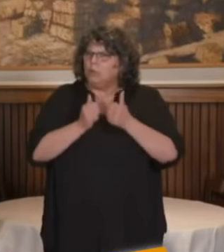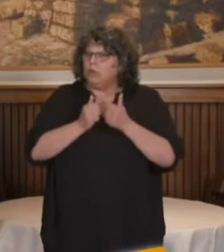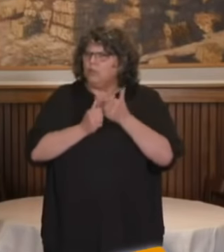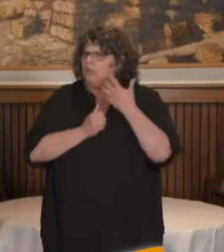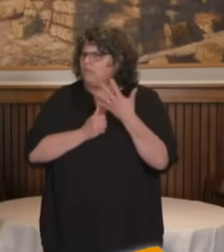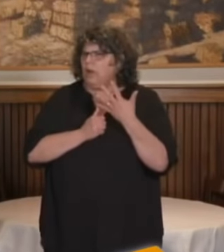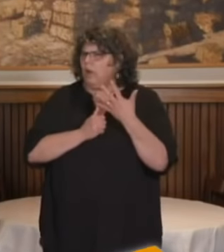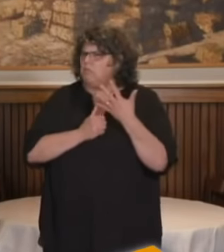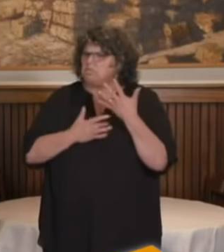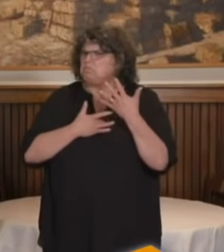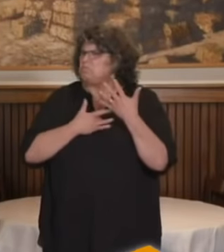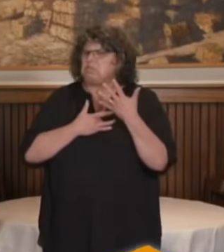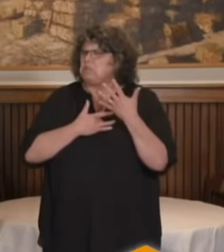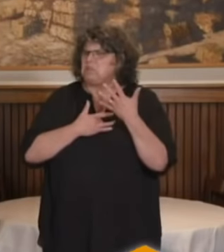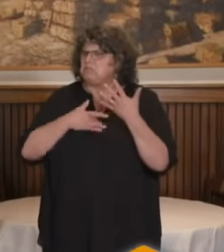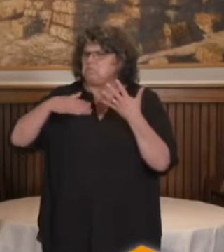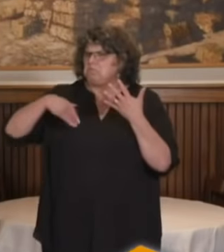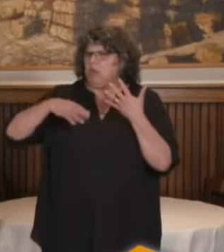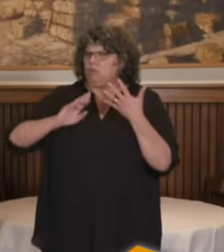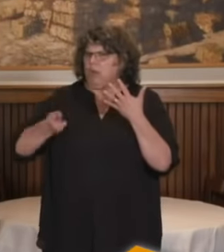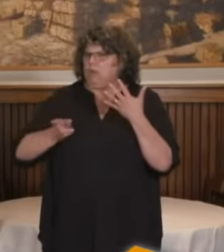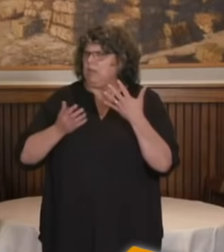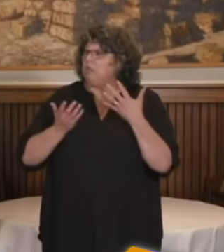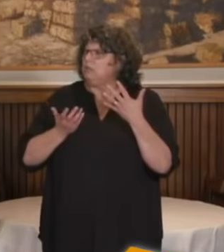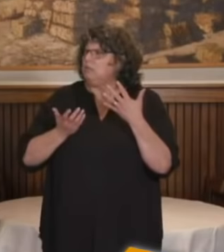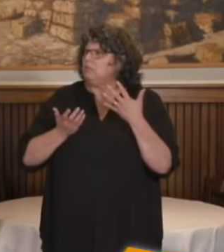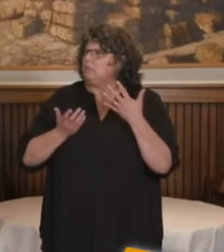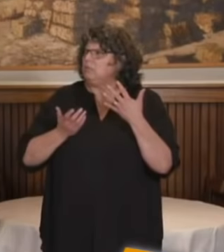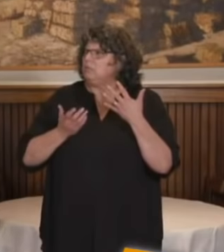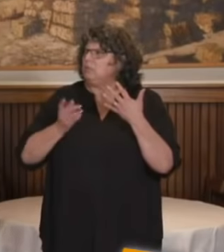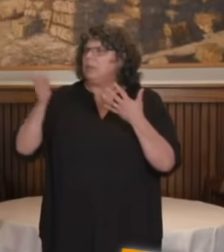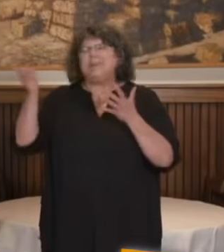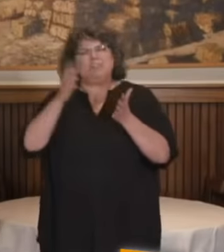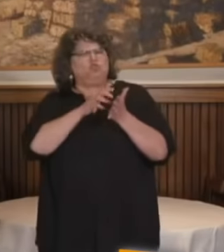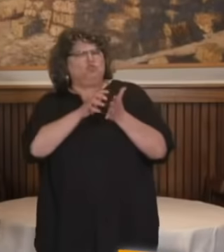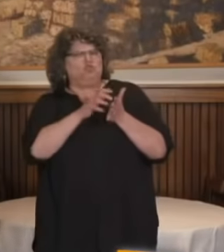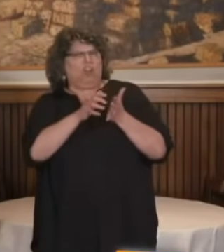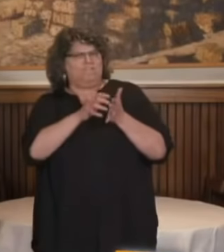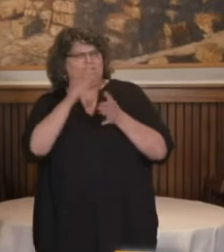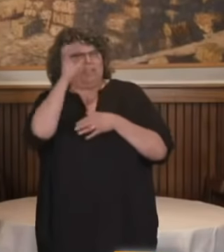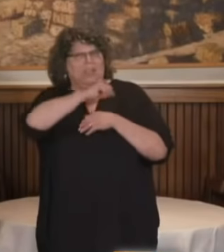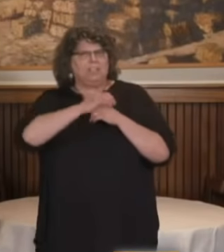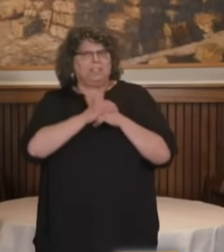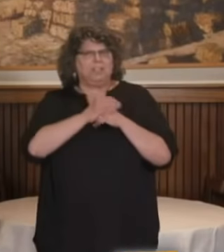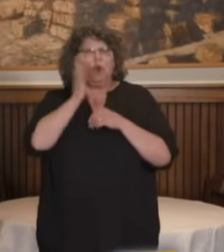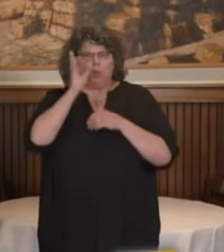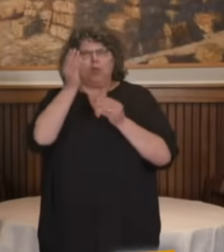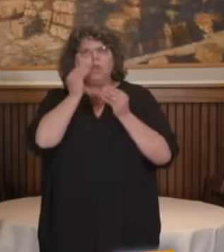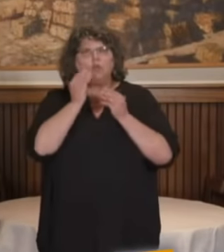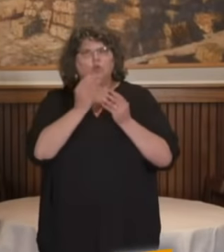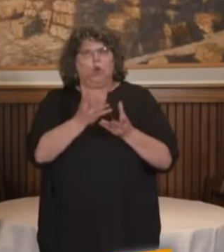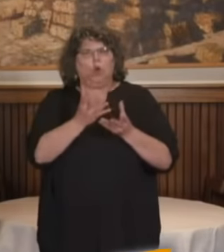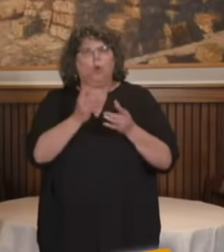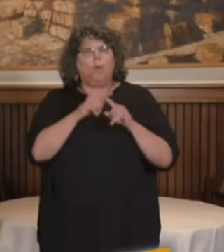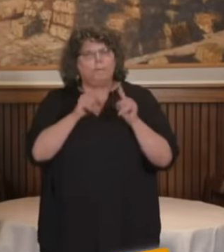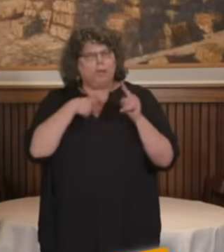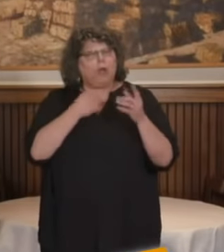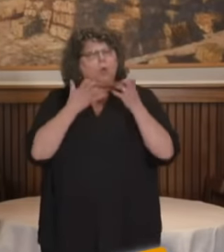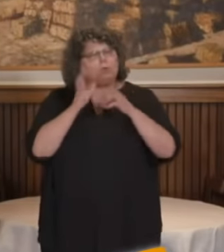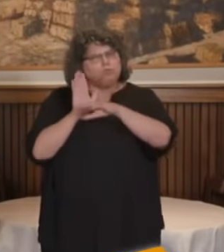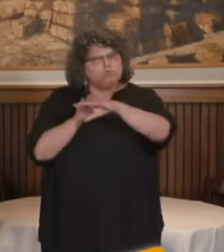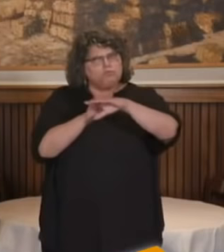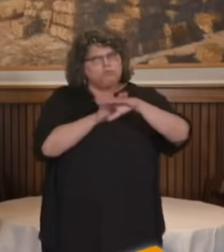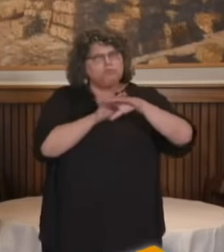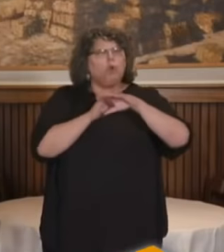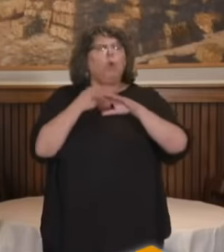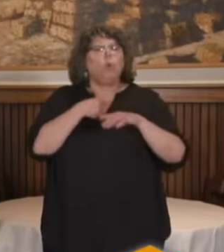5 do you think wouldn't, might not? I'm guessing it's a rough estimate, and we'll provide that information, but I want to again caution